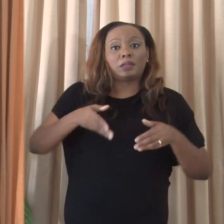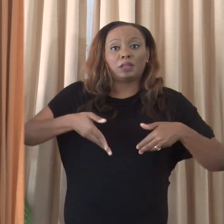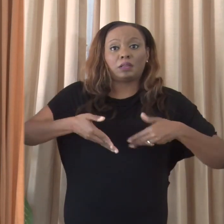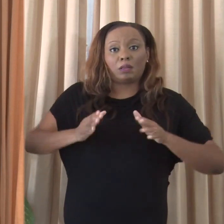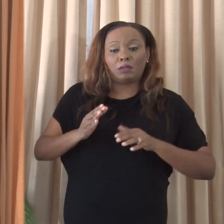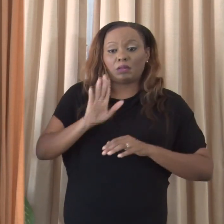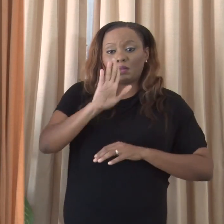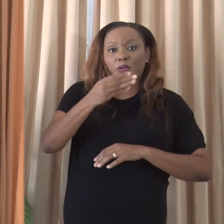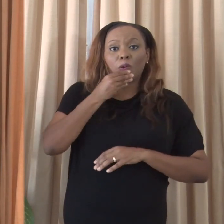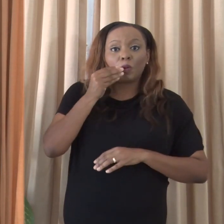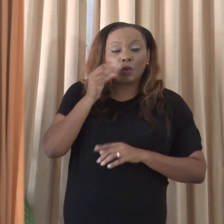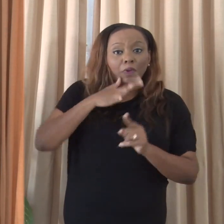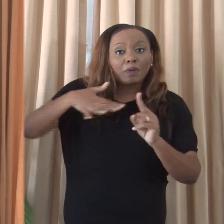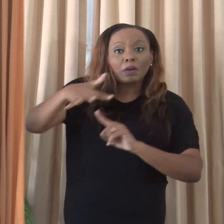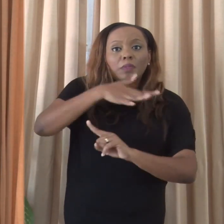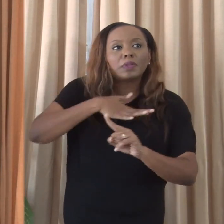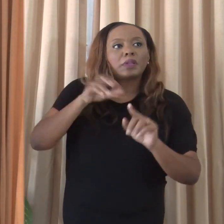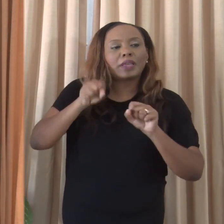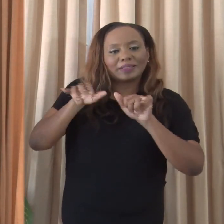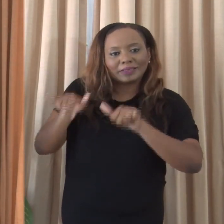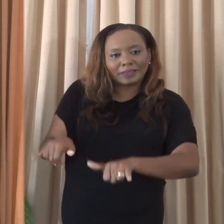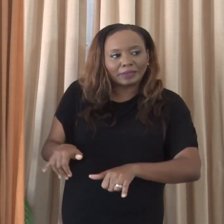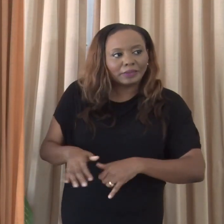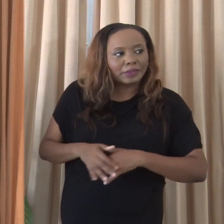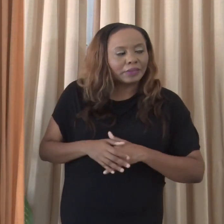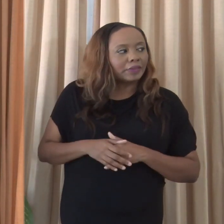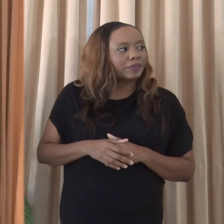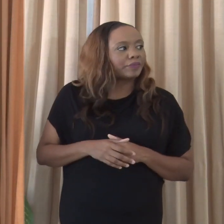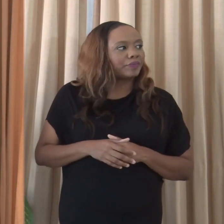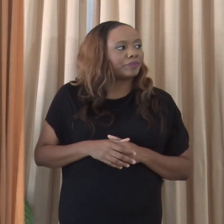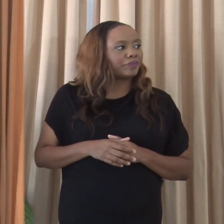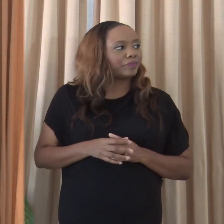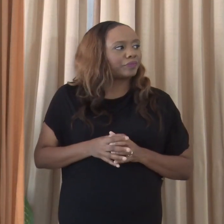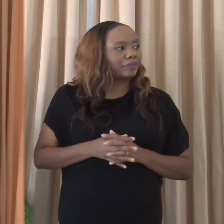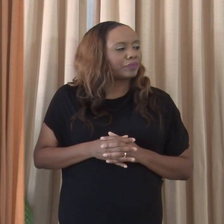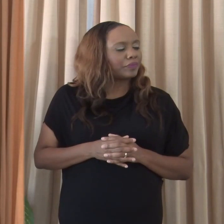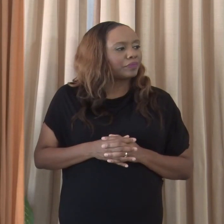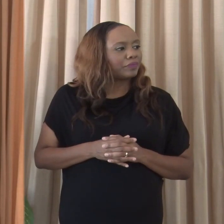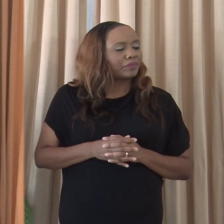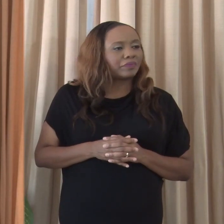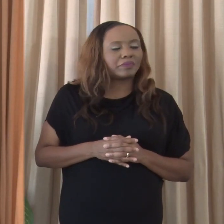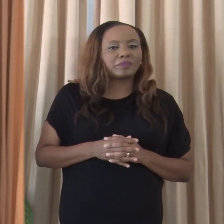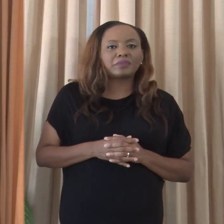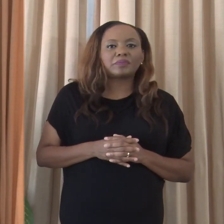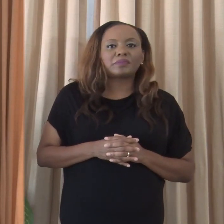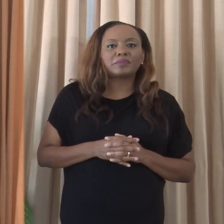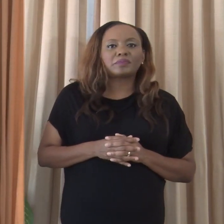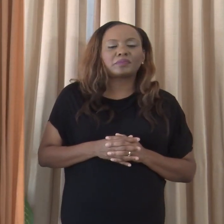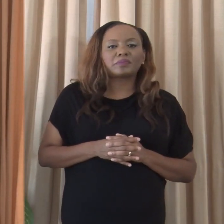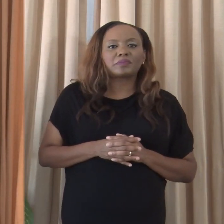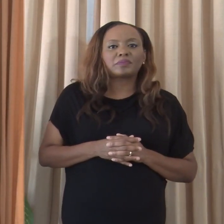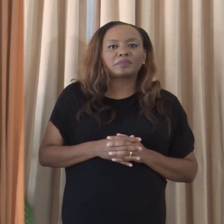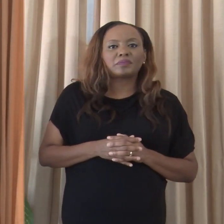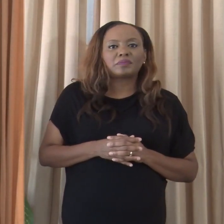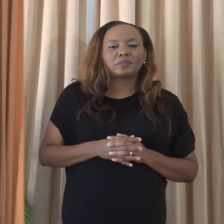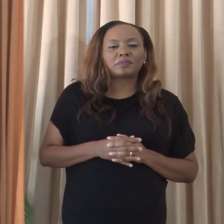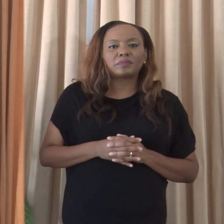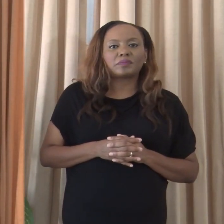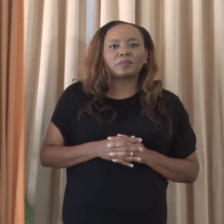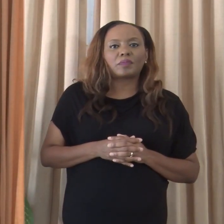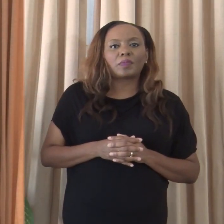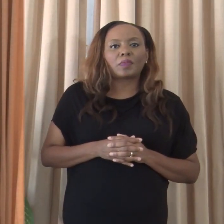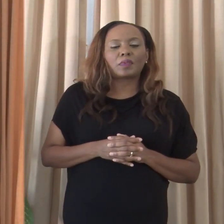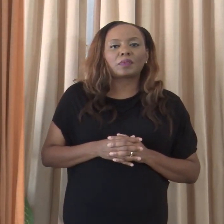if that is an appropriate environment. Obviously, as we have come to an element of